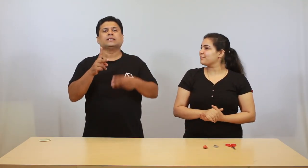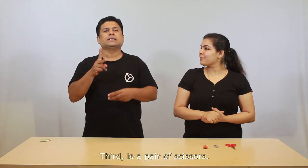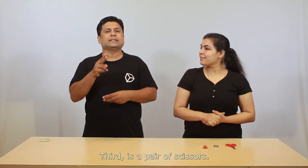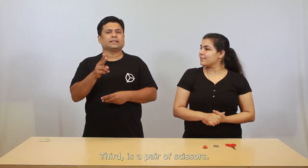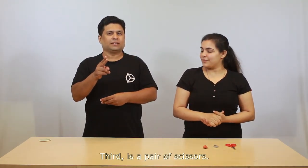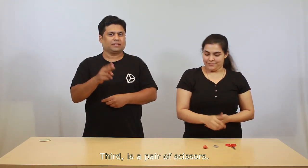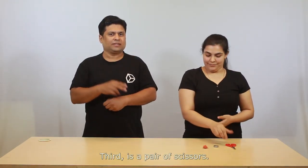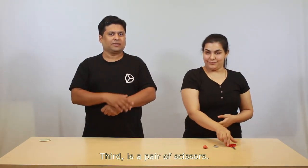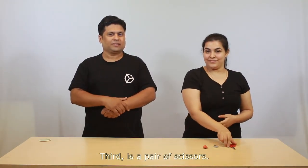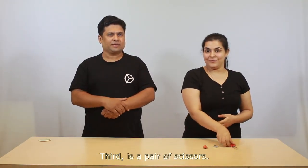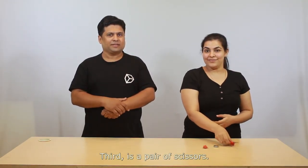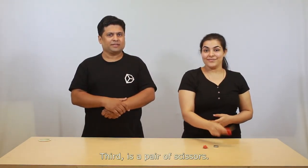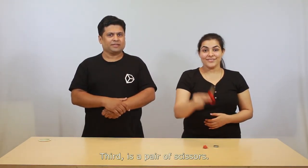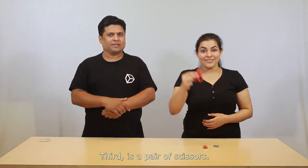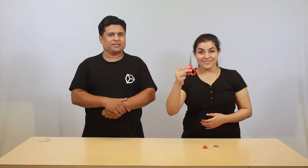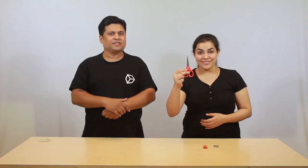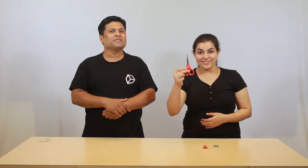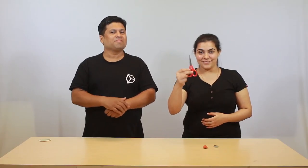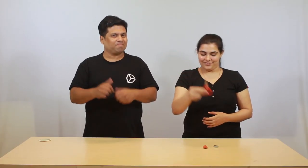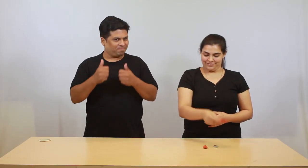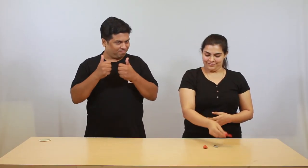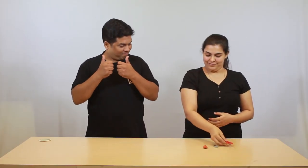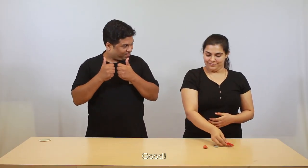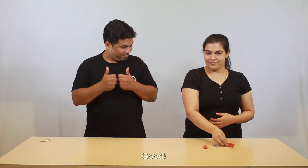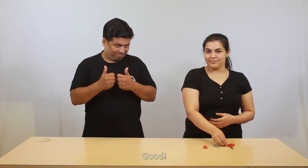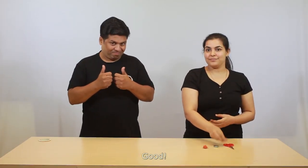Third is a pair of scissors Good